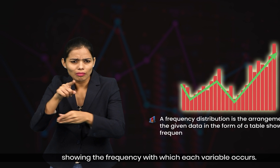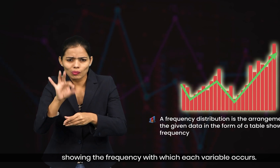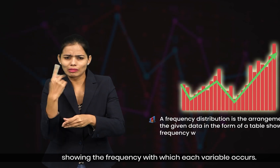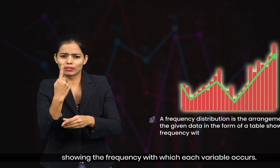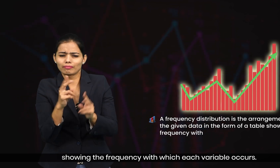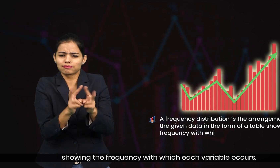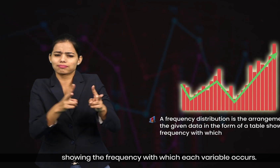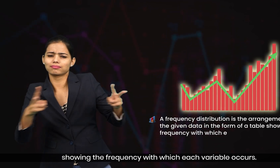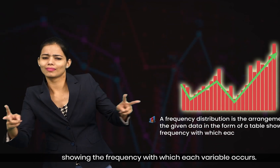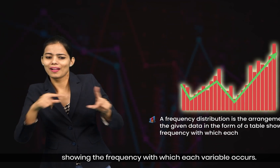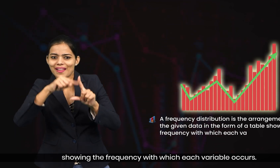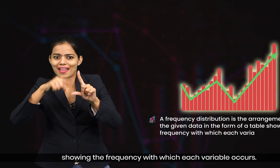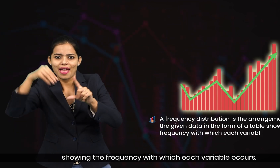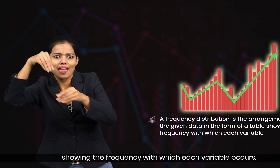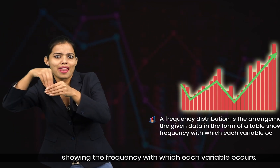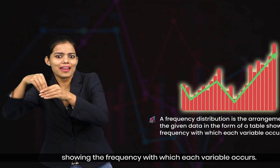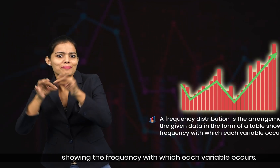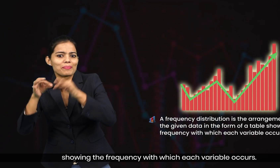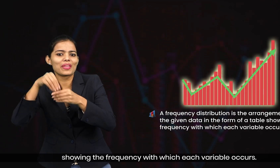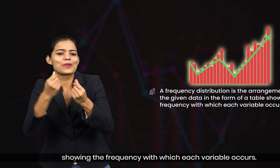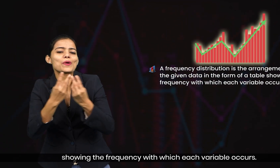with which each variable occurs.